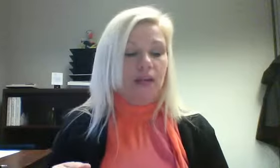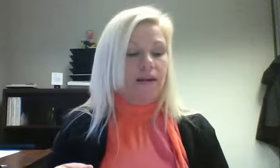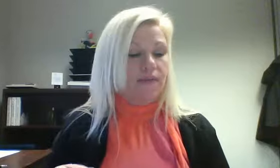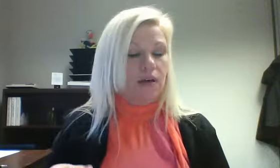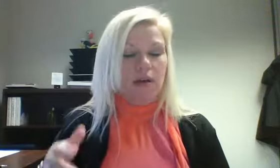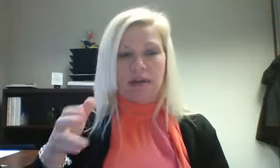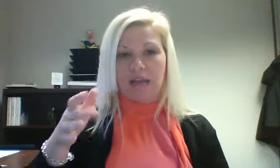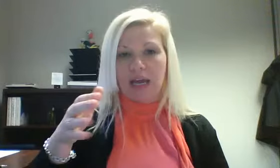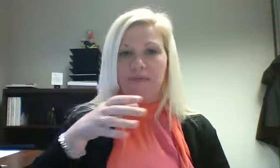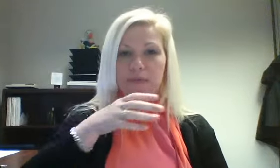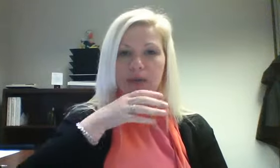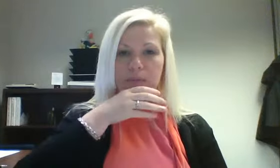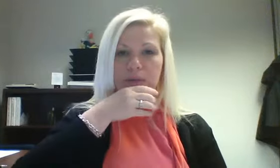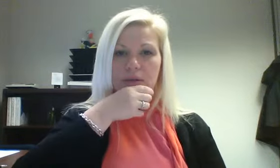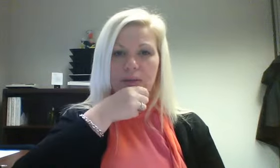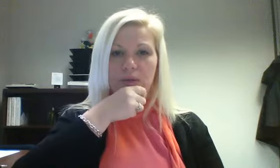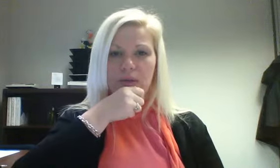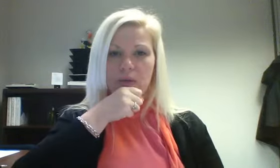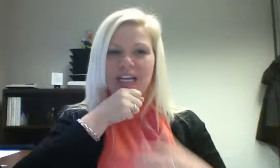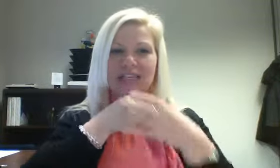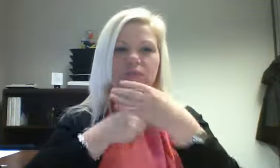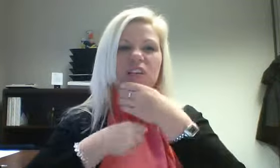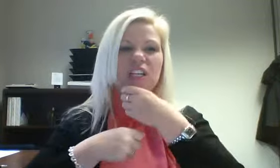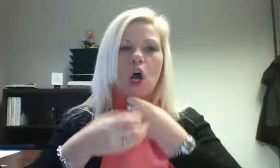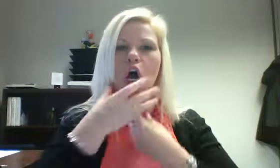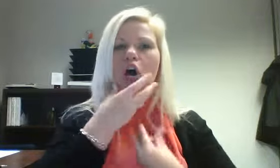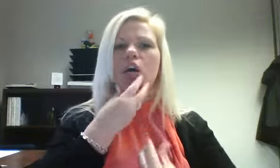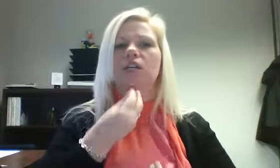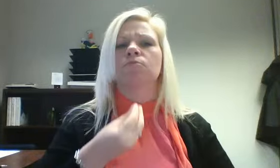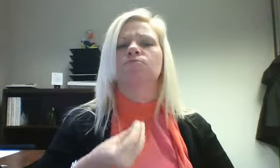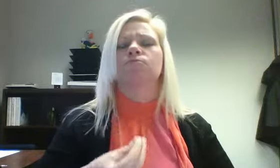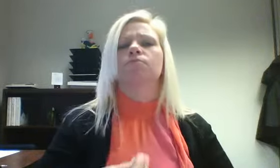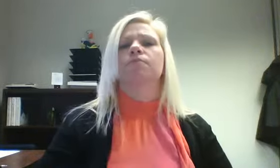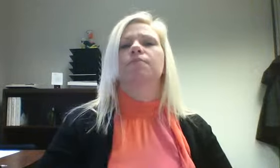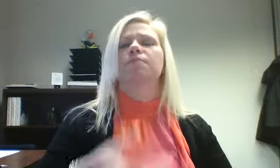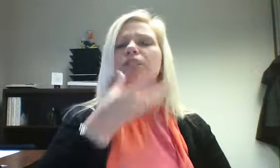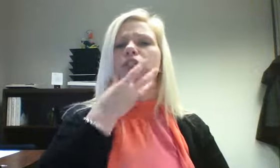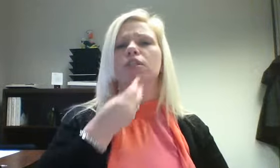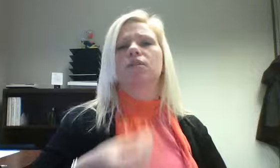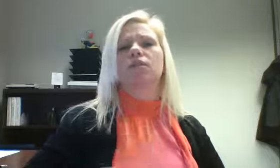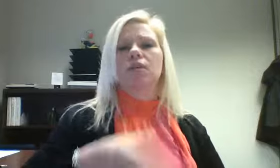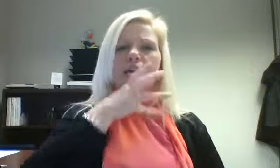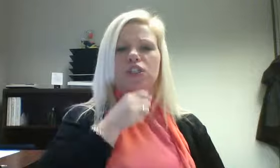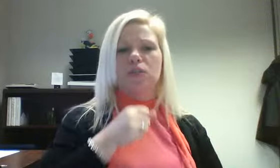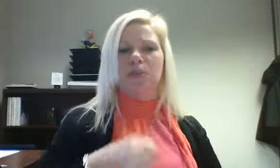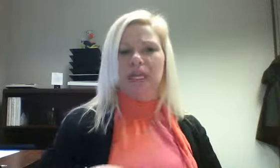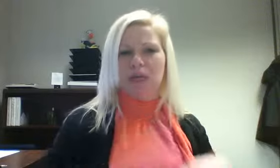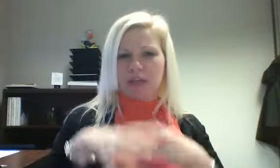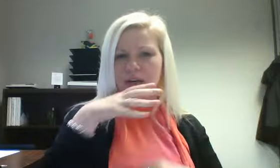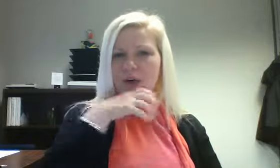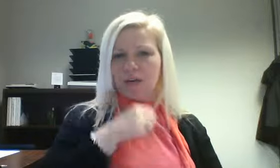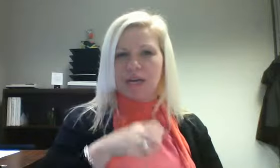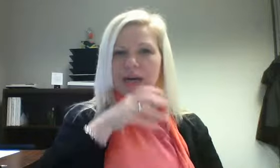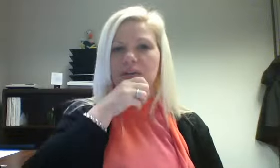of the guy from Kill Bill, the movie, where he has that really long beard and he just played with it all the time because